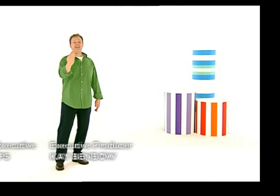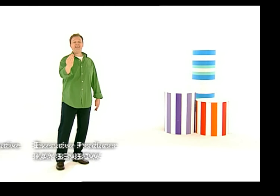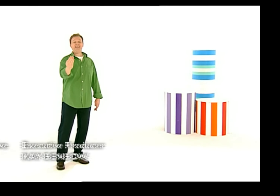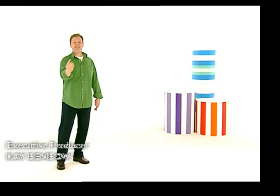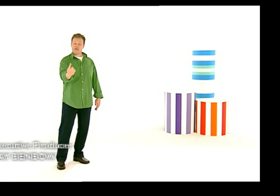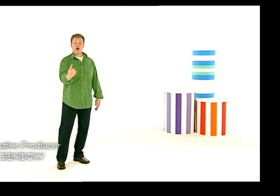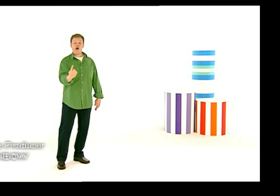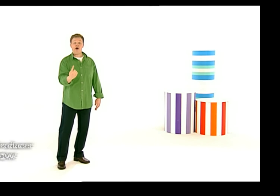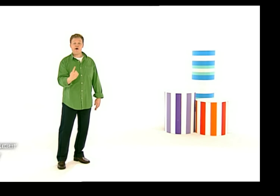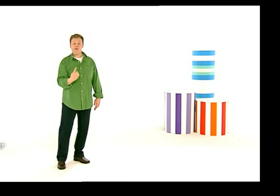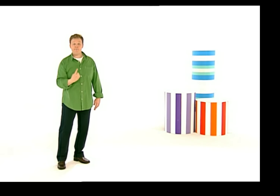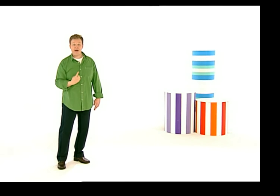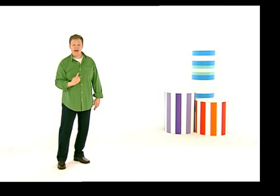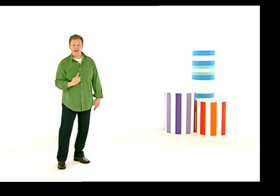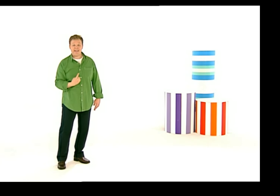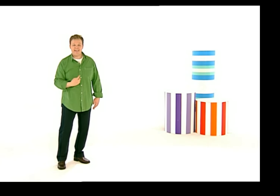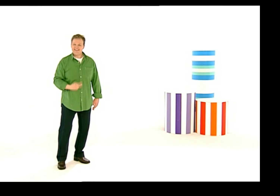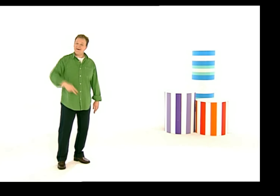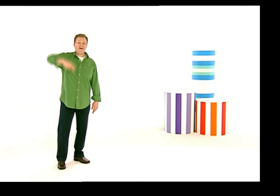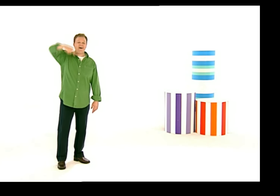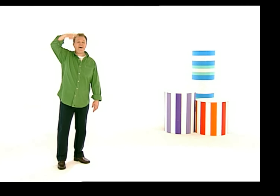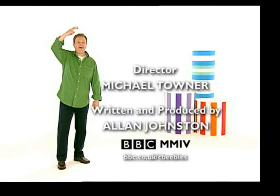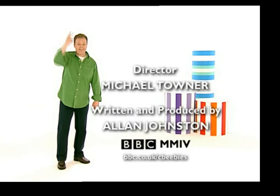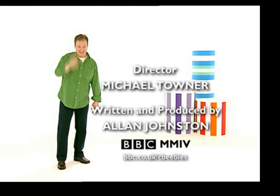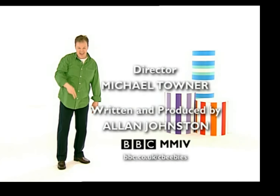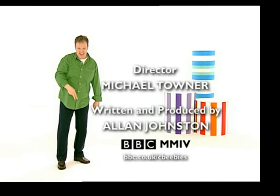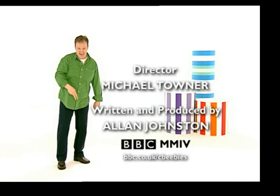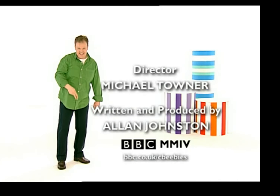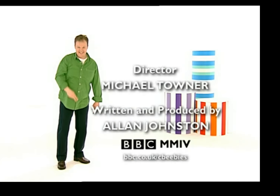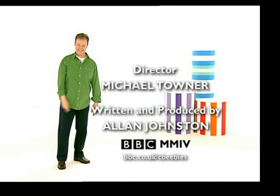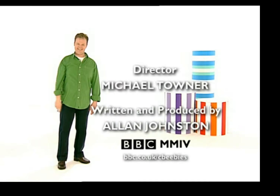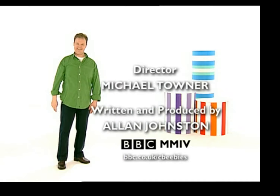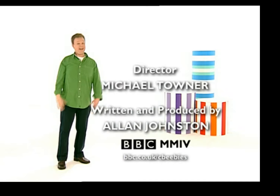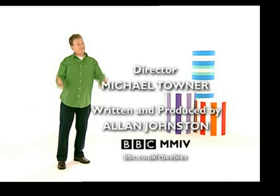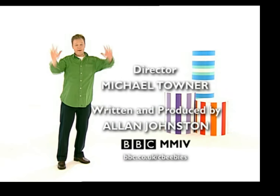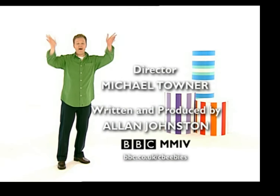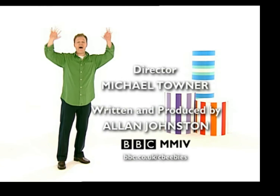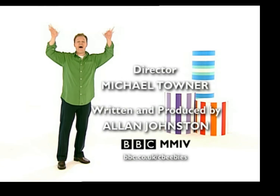Please come back again. Bye-bye.